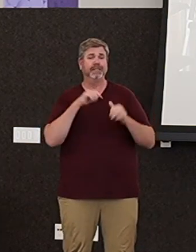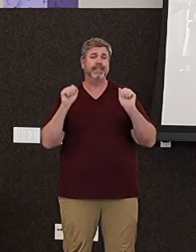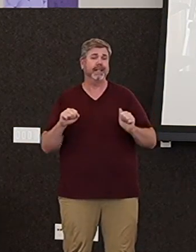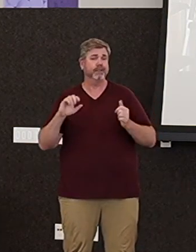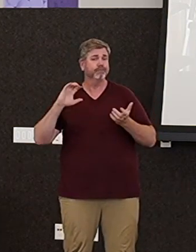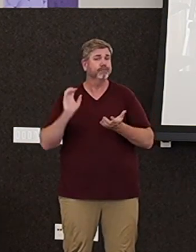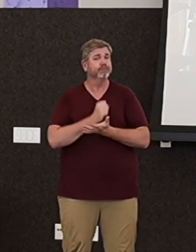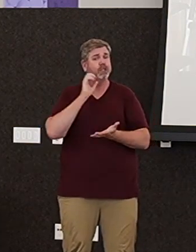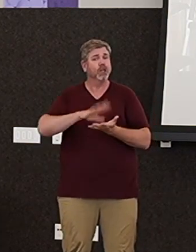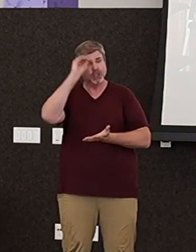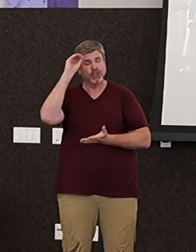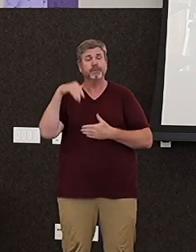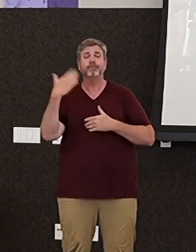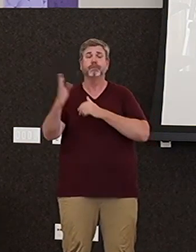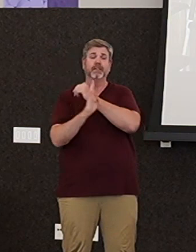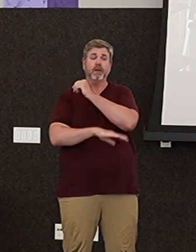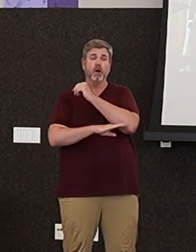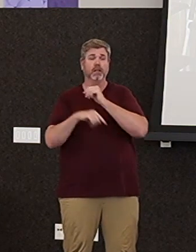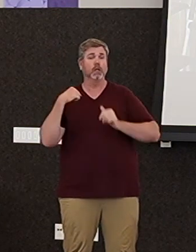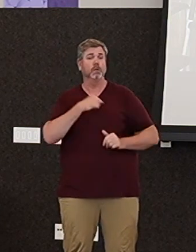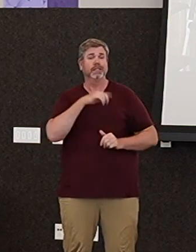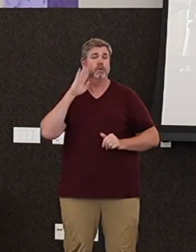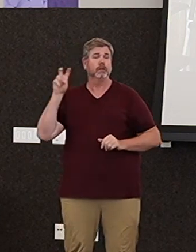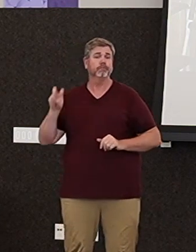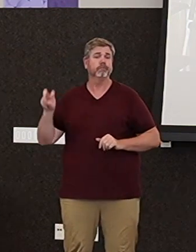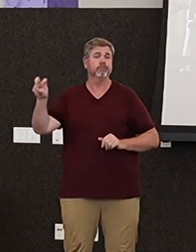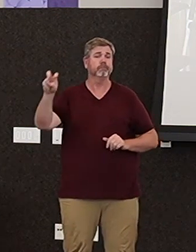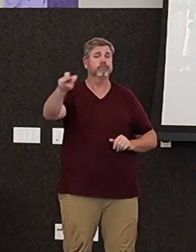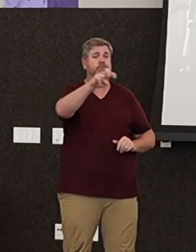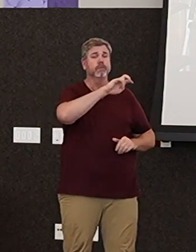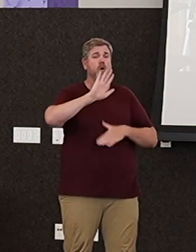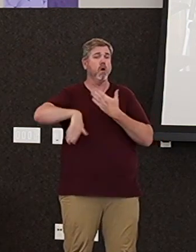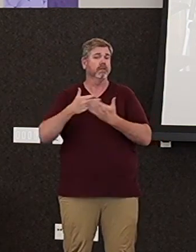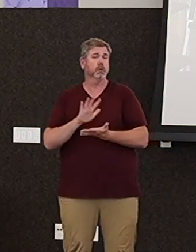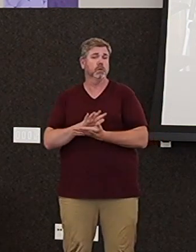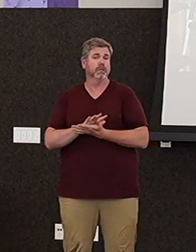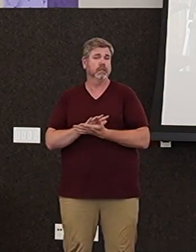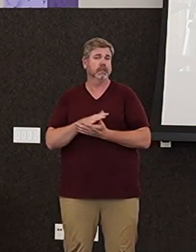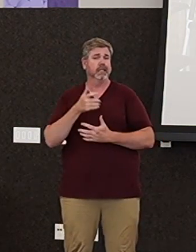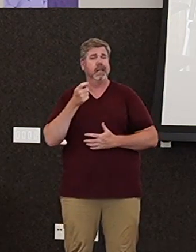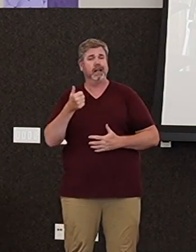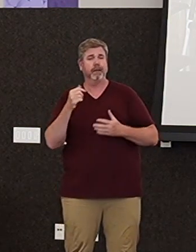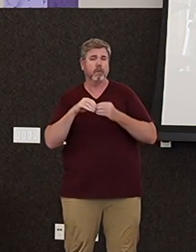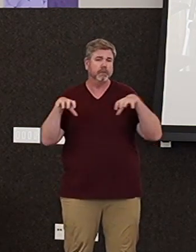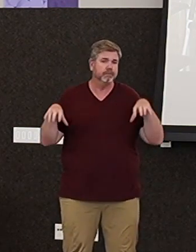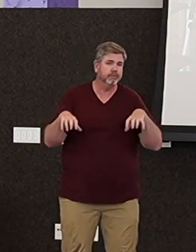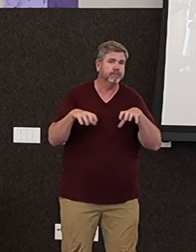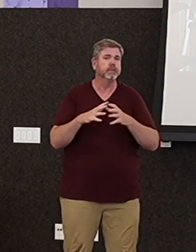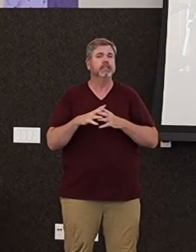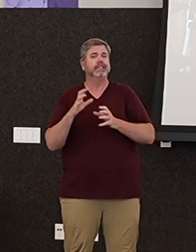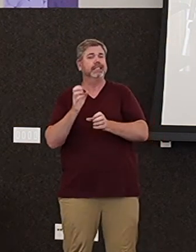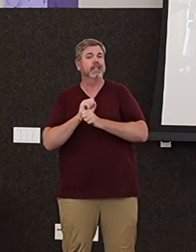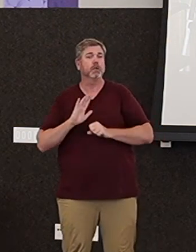in the fall with something that's a little more developed, but we wanted to get your feedback before we did that, and really, really grateful to